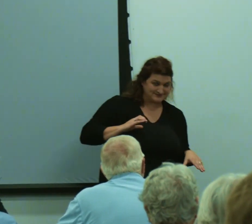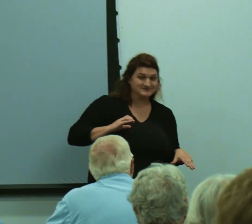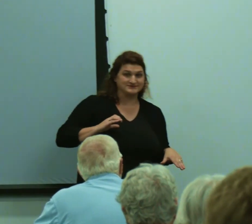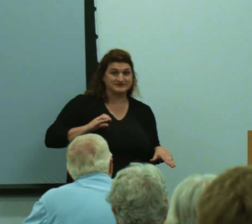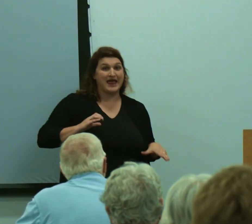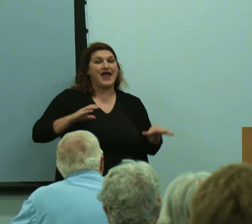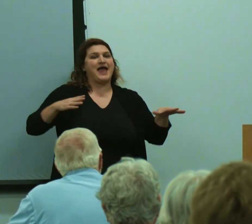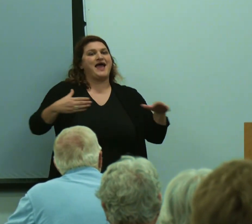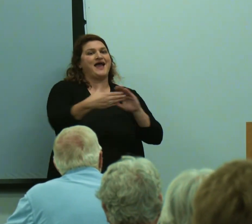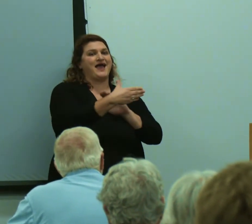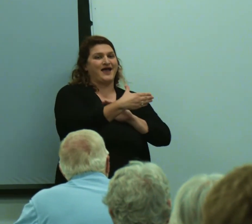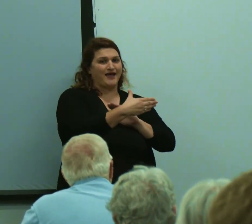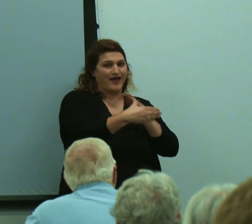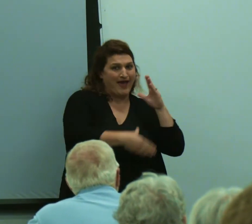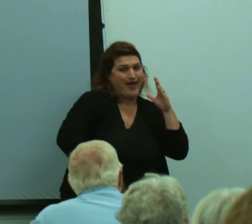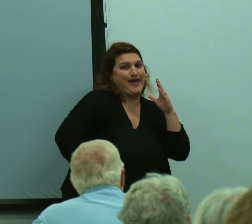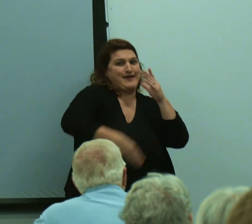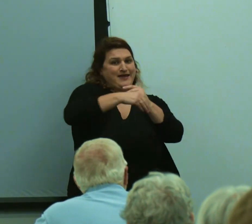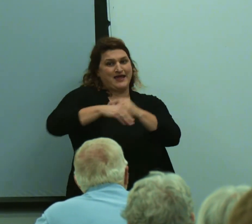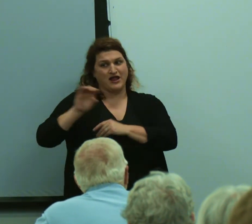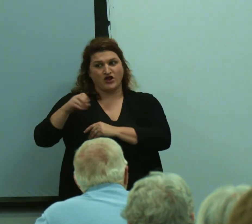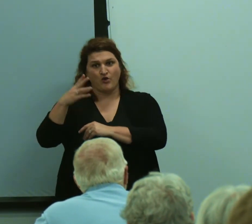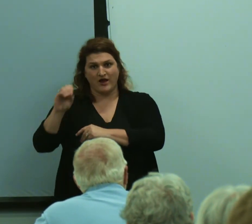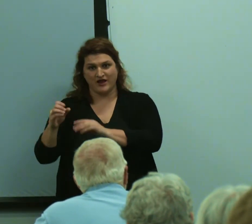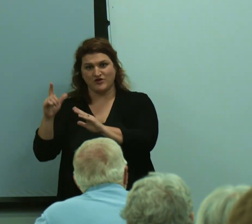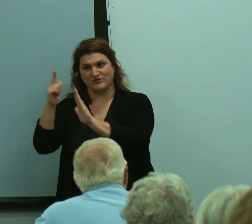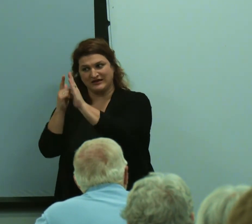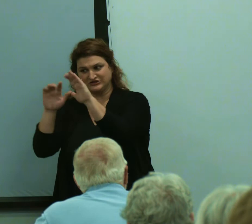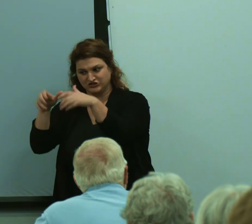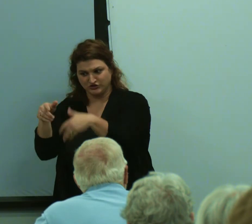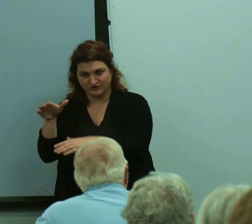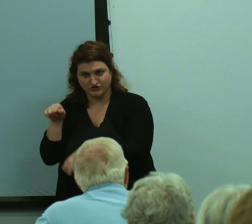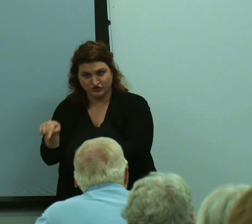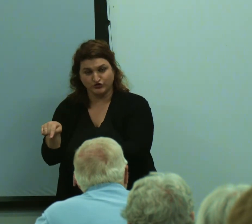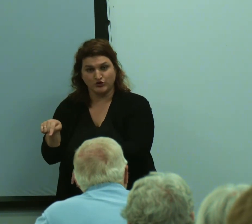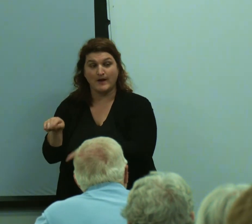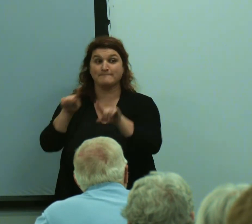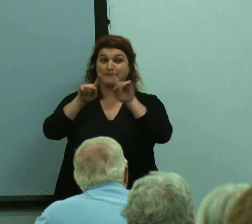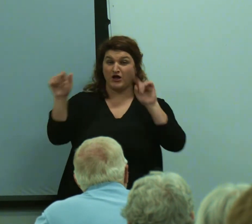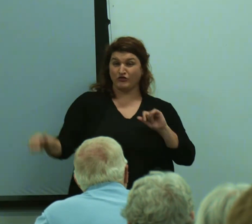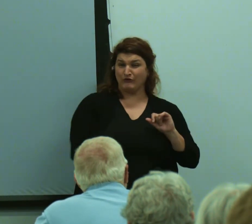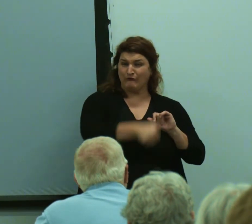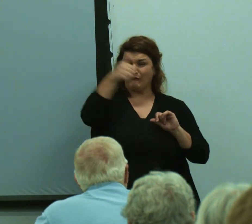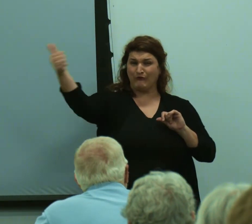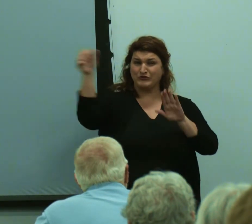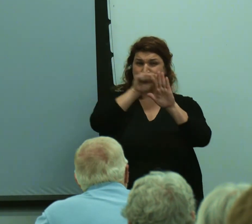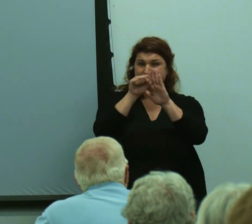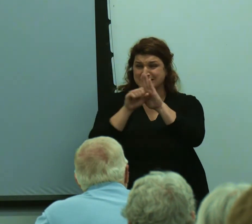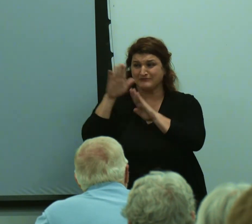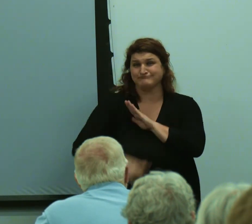and the Ohio legislature. But there are other statewide